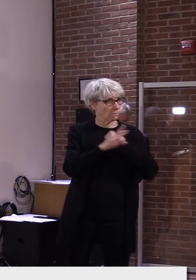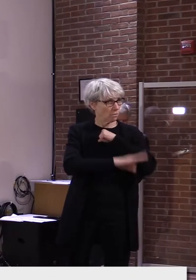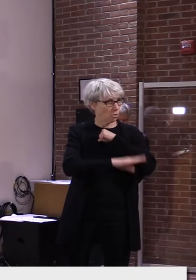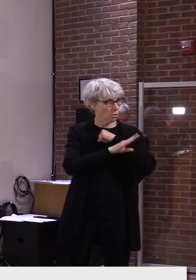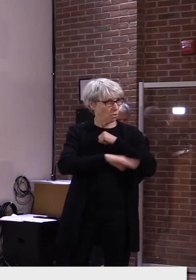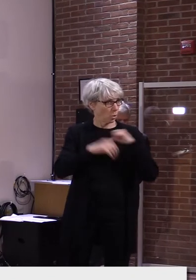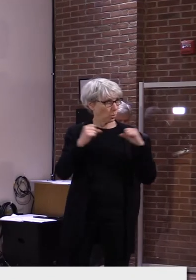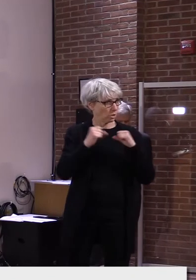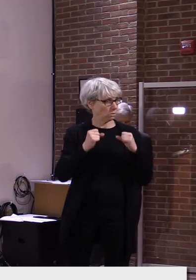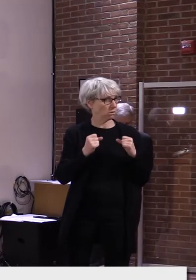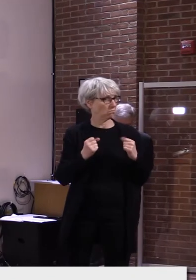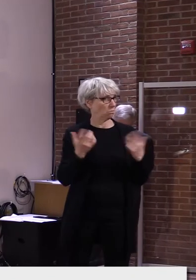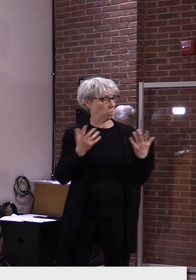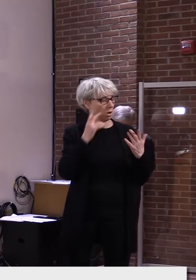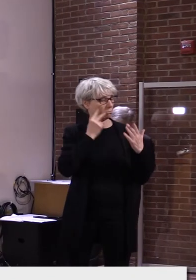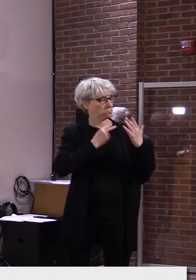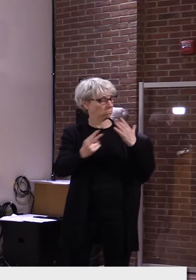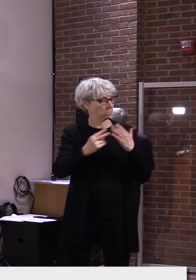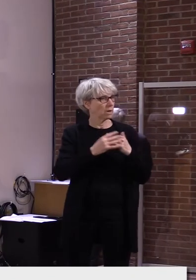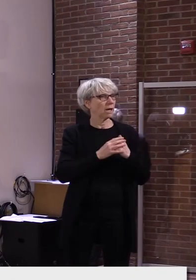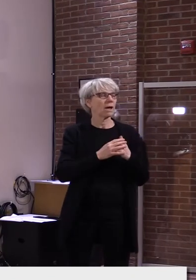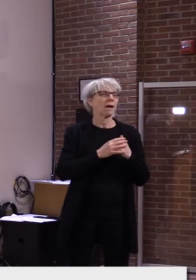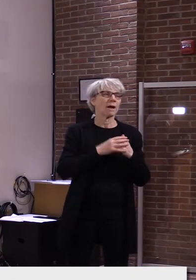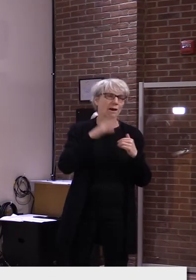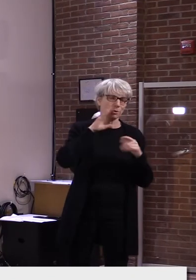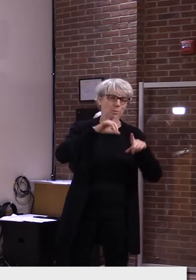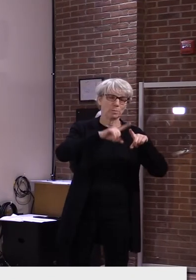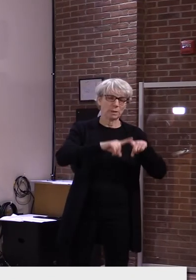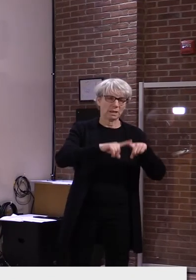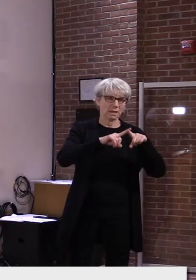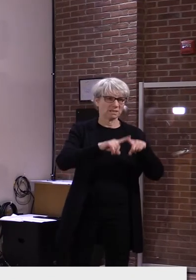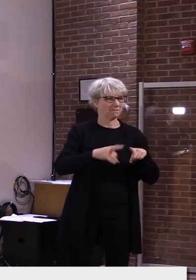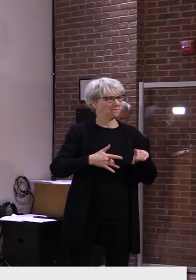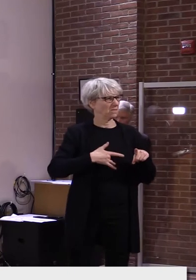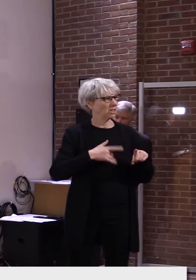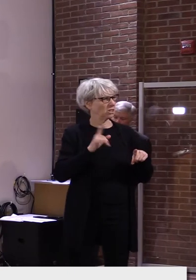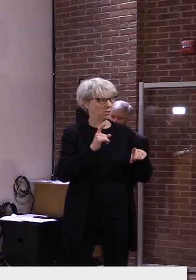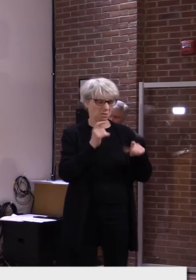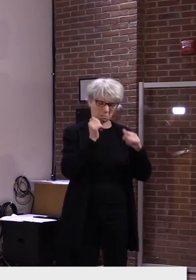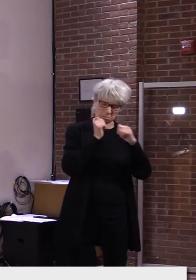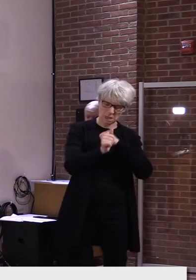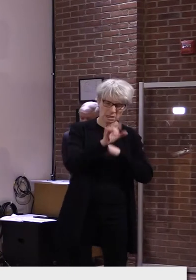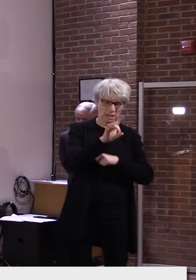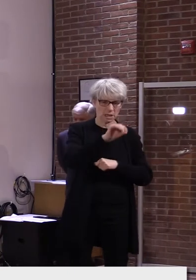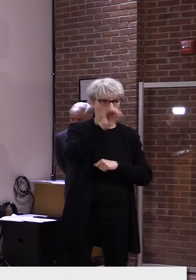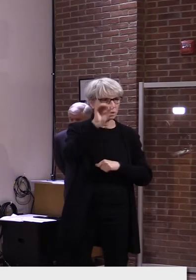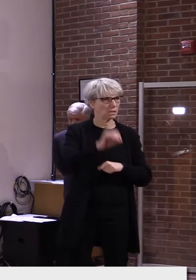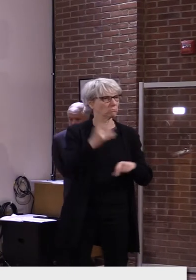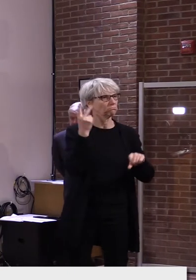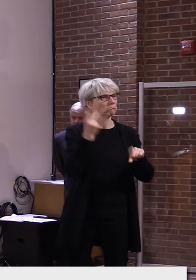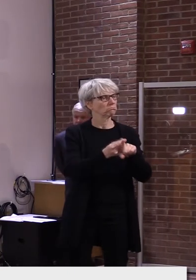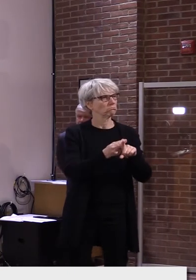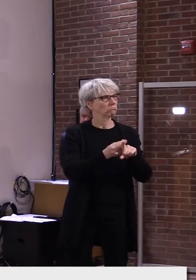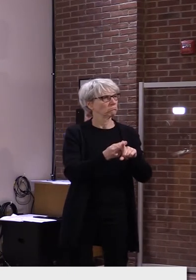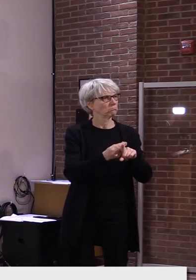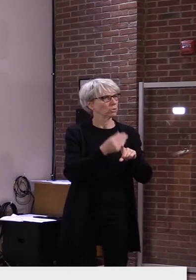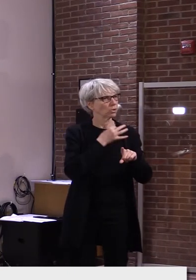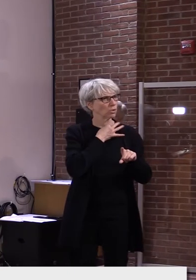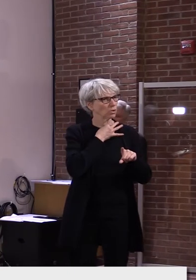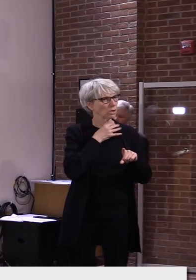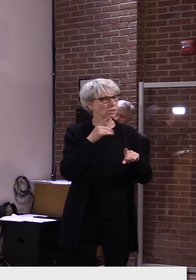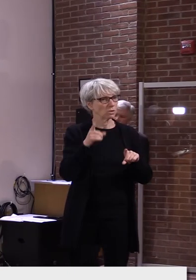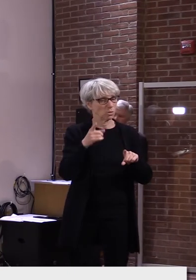but given that we're probably going to have 80% vaccinated, I'm wondering, can you give me your best estimate of whether businesses are actually going to